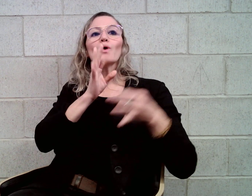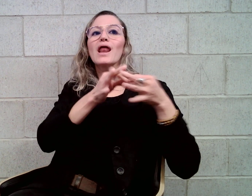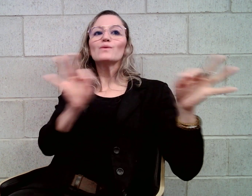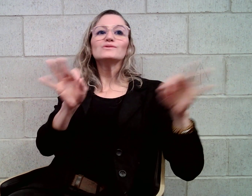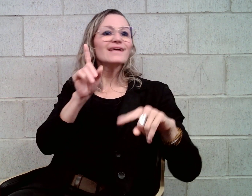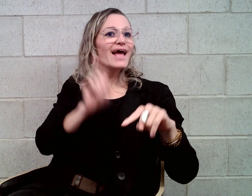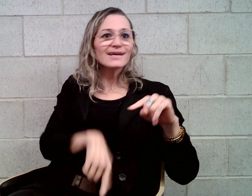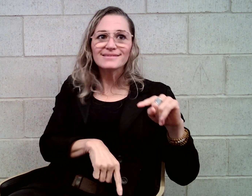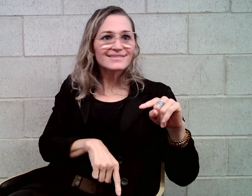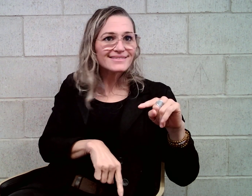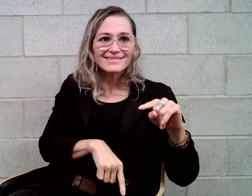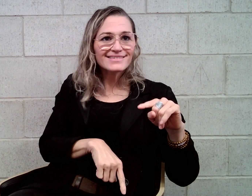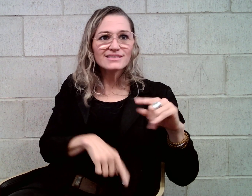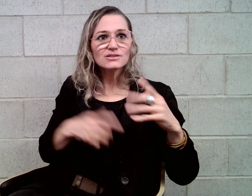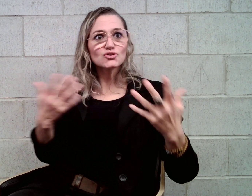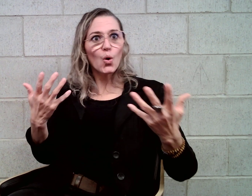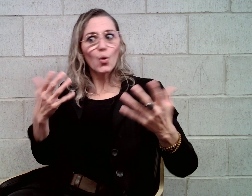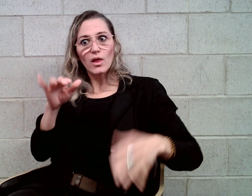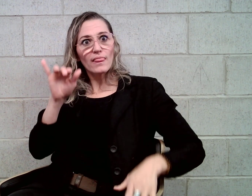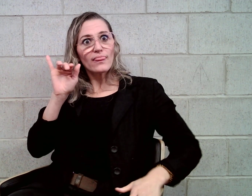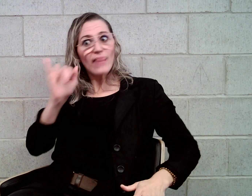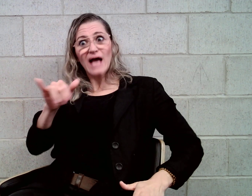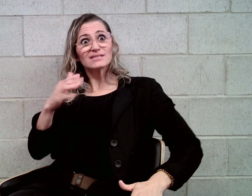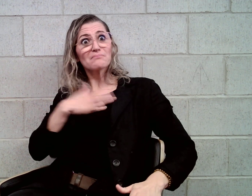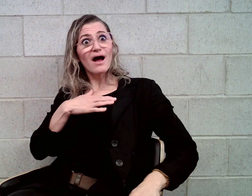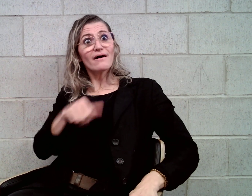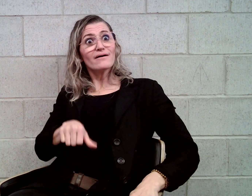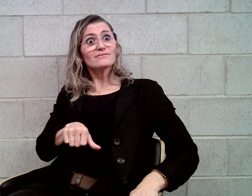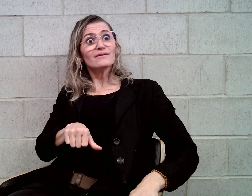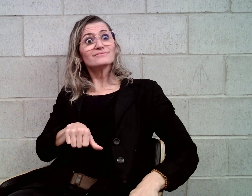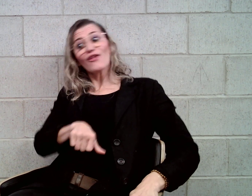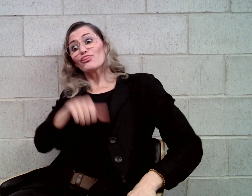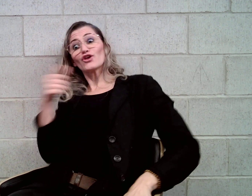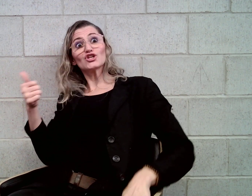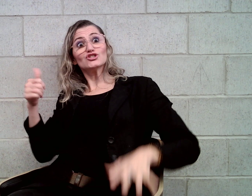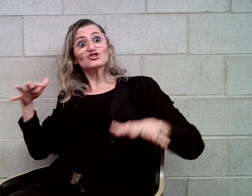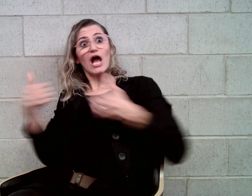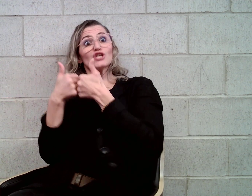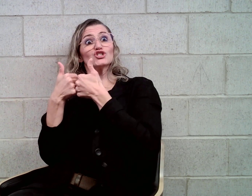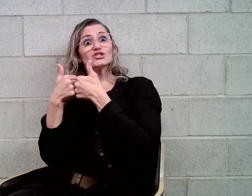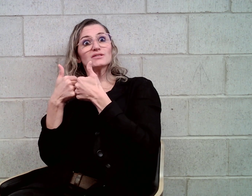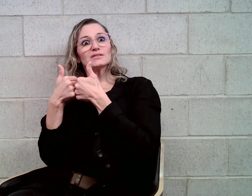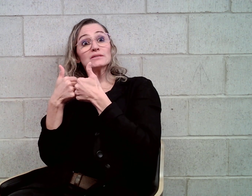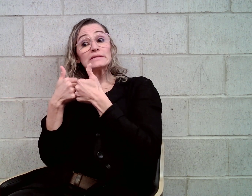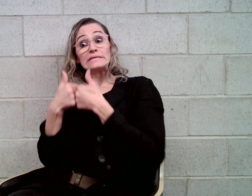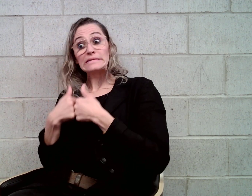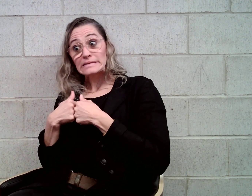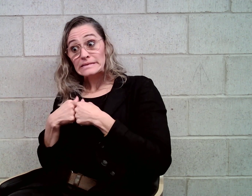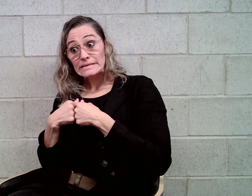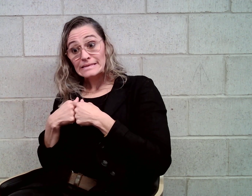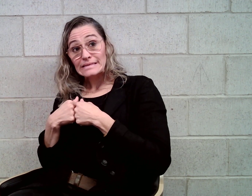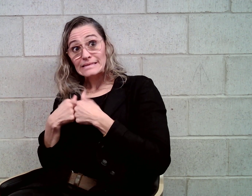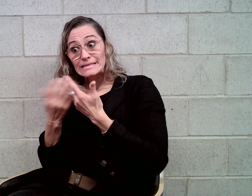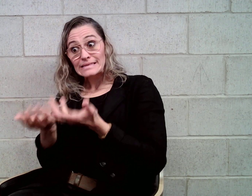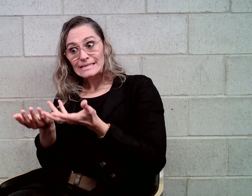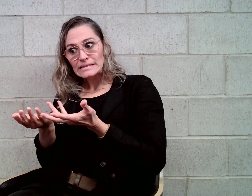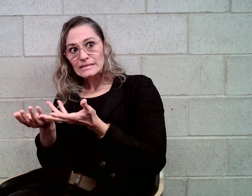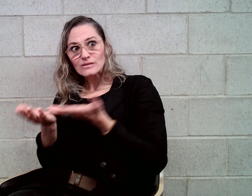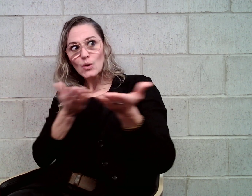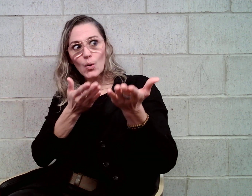make. And I think that there are many opportunities in sign language that aren't available in spoken language. So the whole translation process was yet